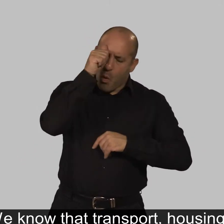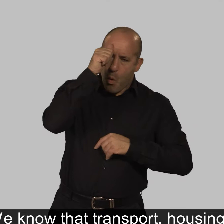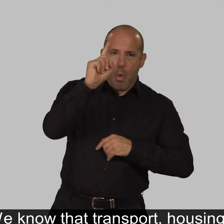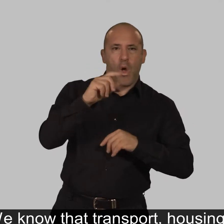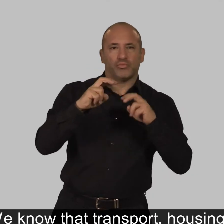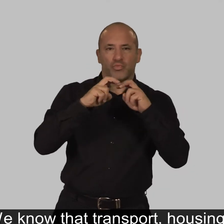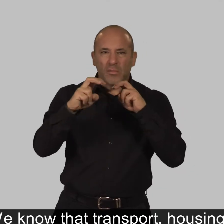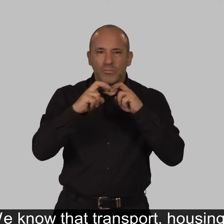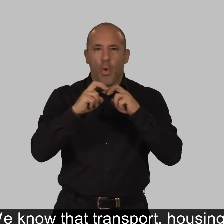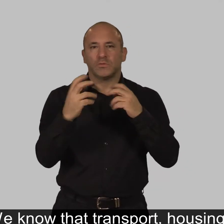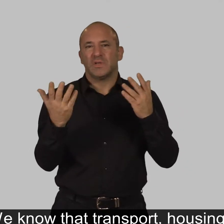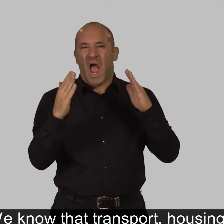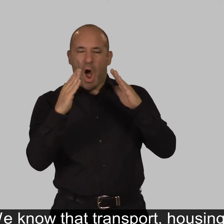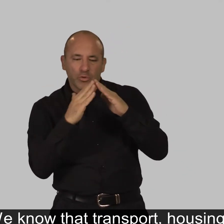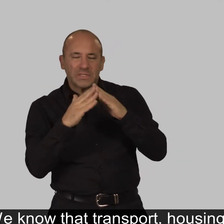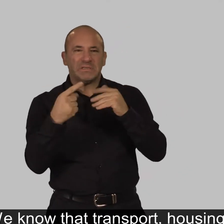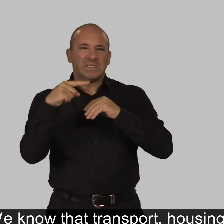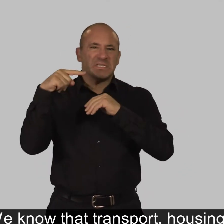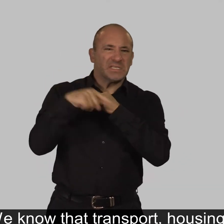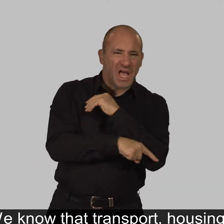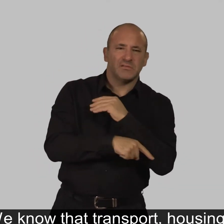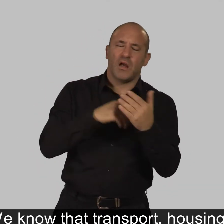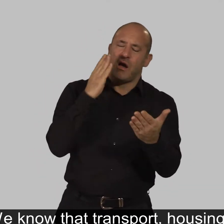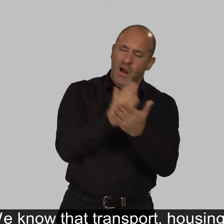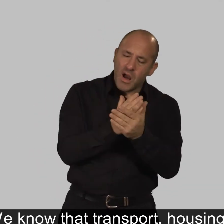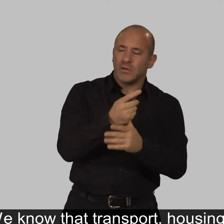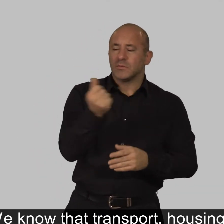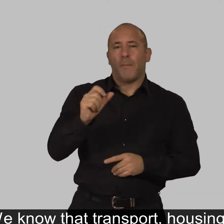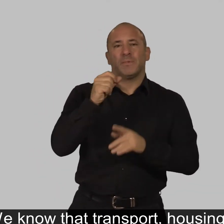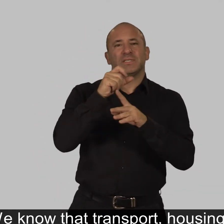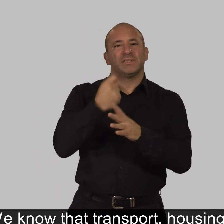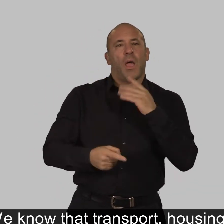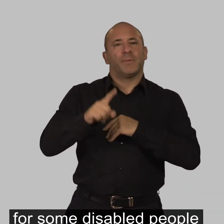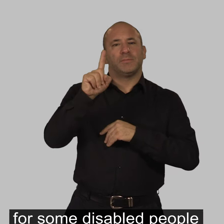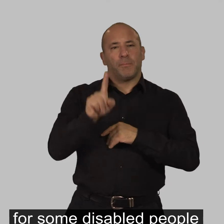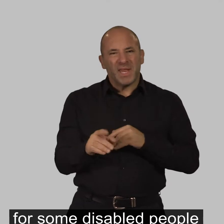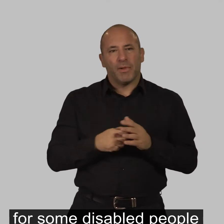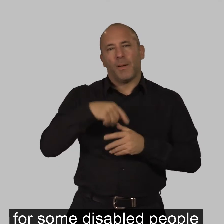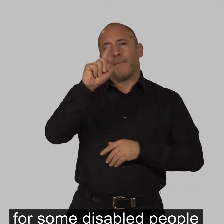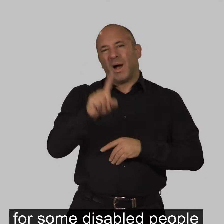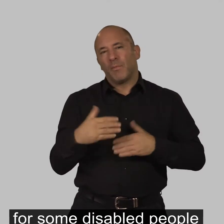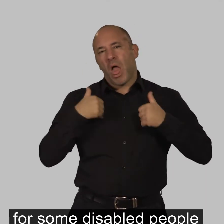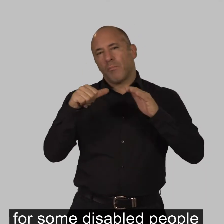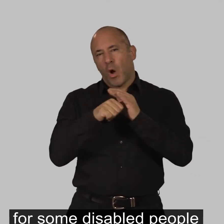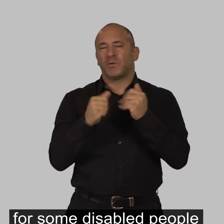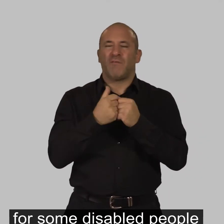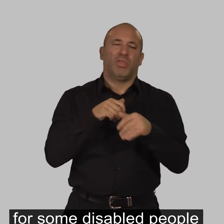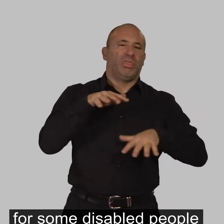We know that transport, housing, and debt are also issues for some disabled people and people with